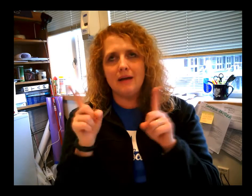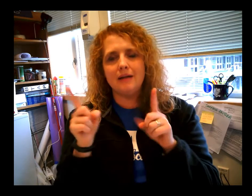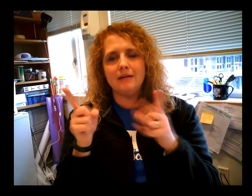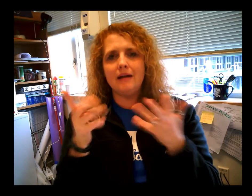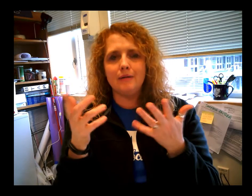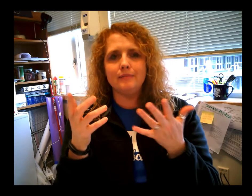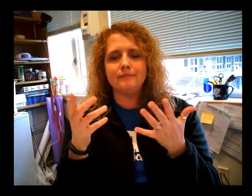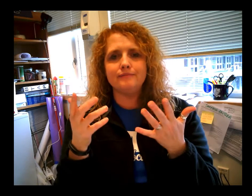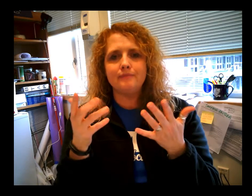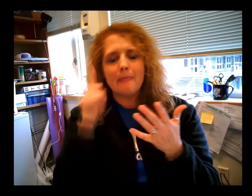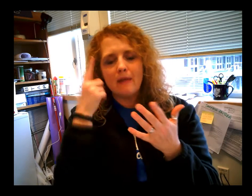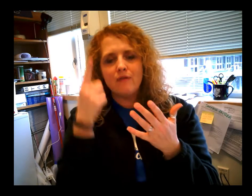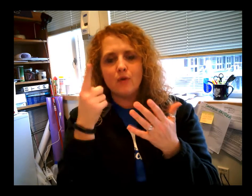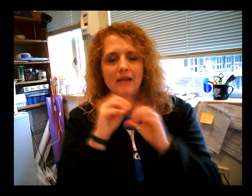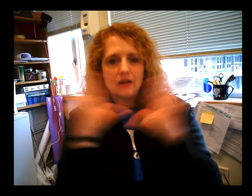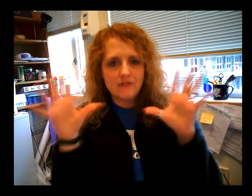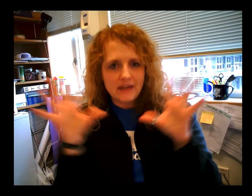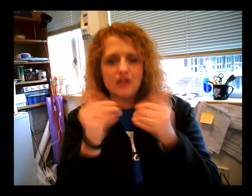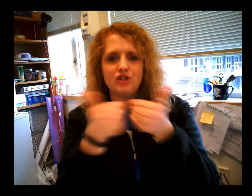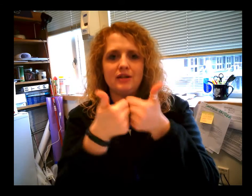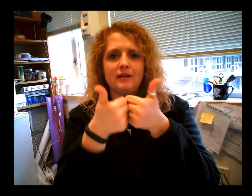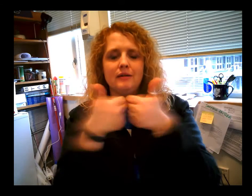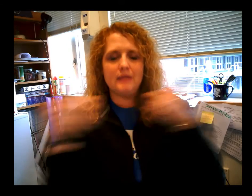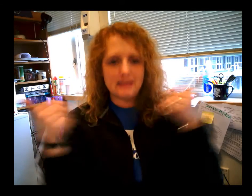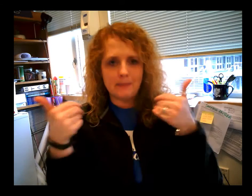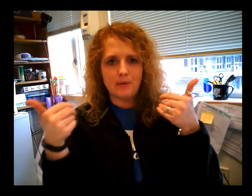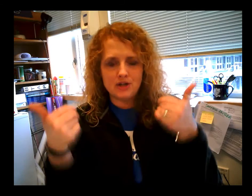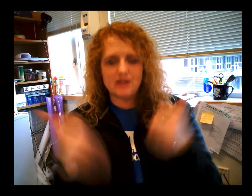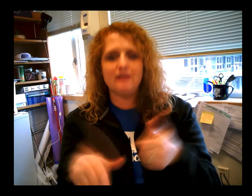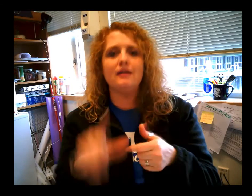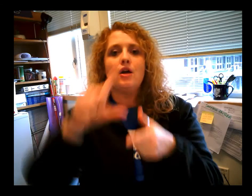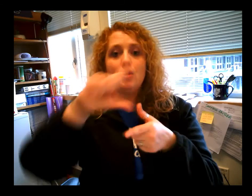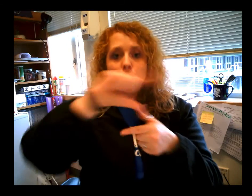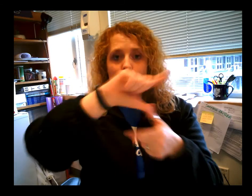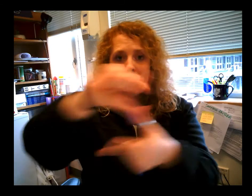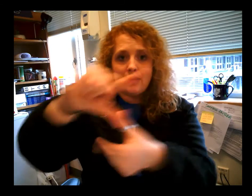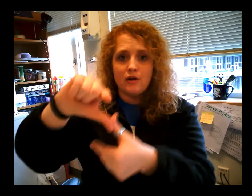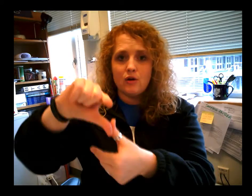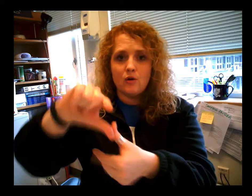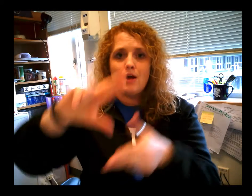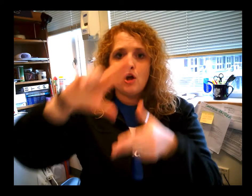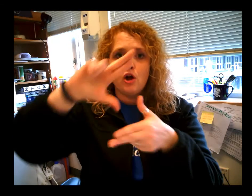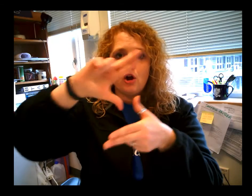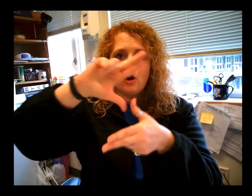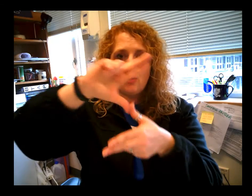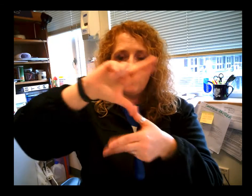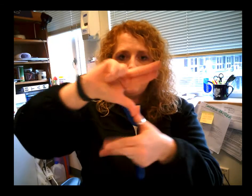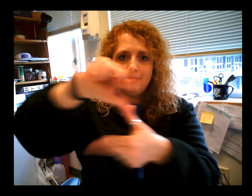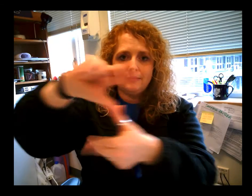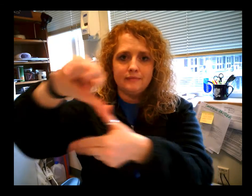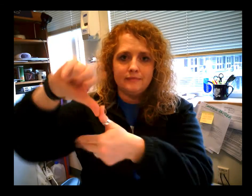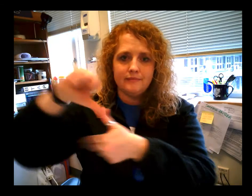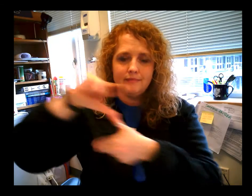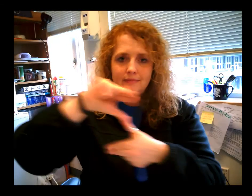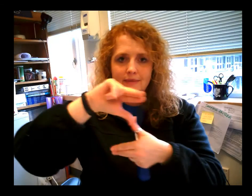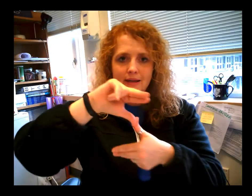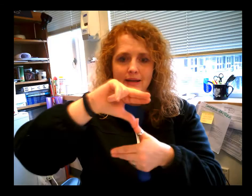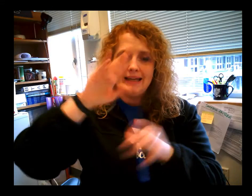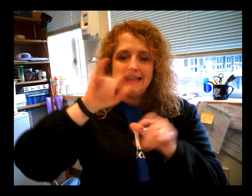But for clarification and separation, tornado, hurricane.